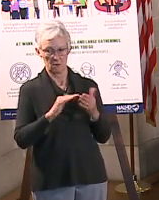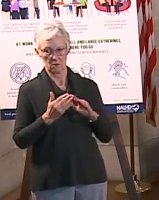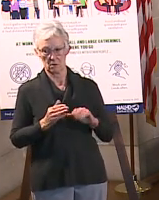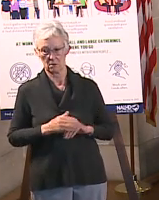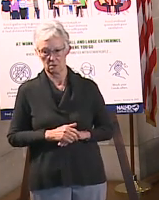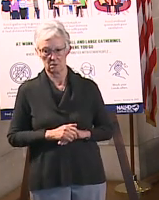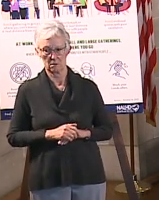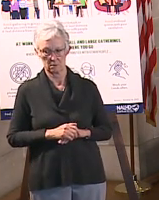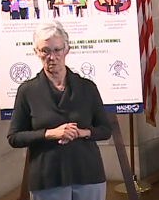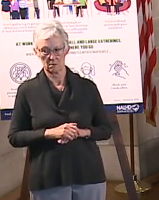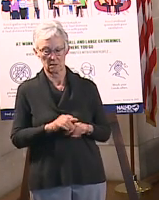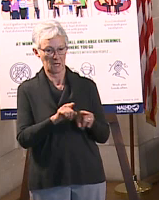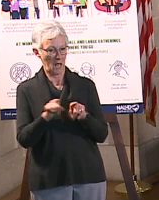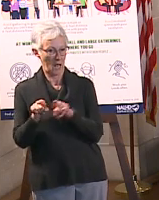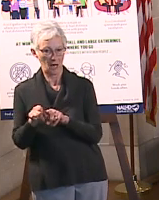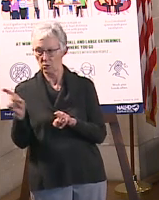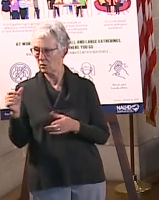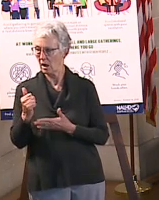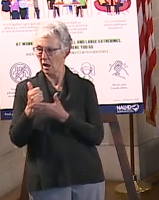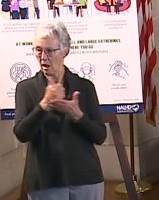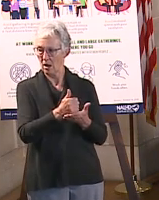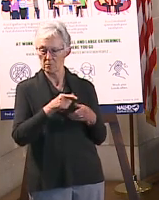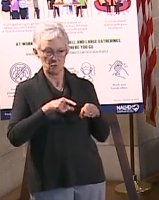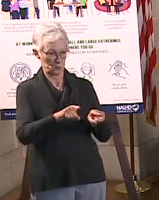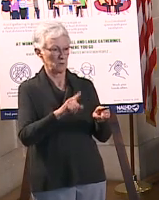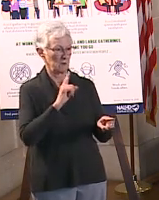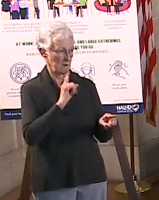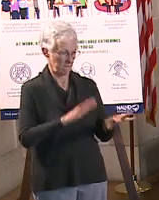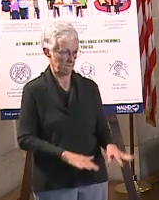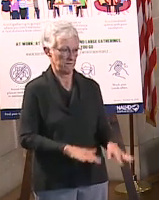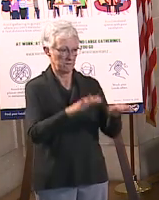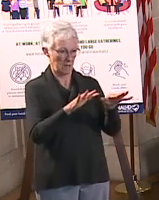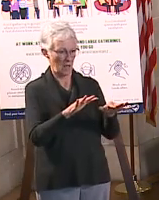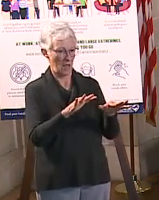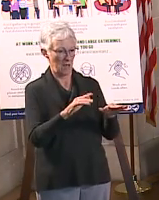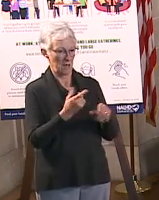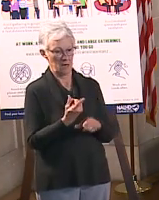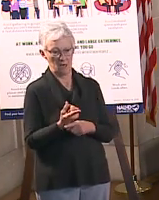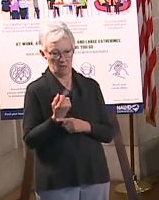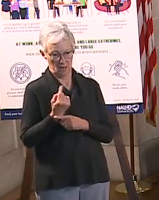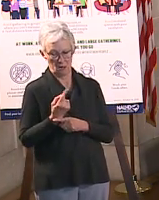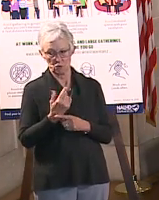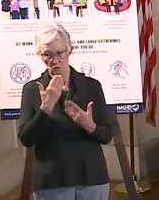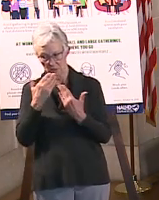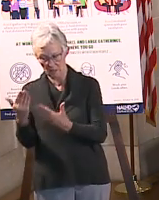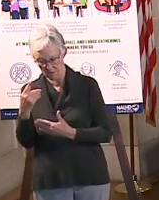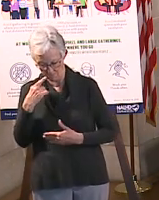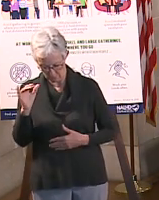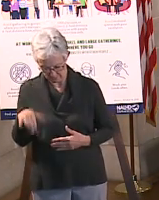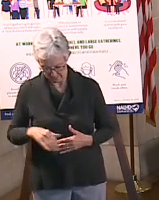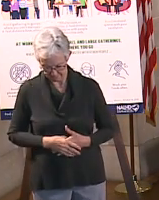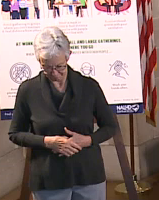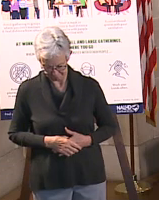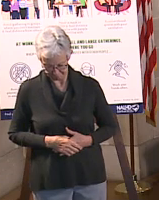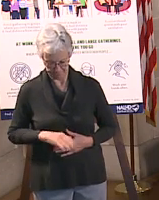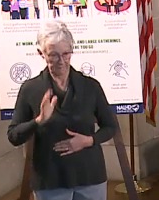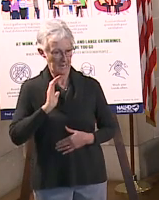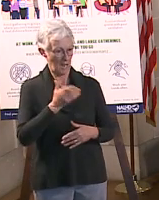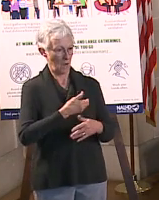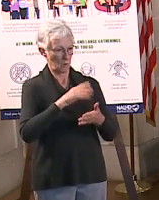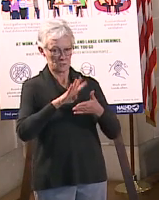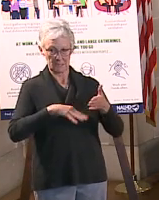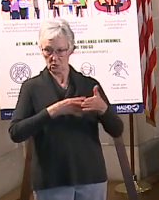help you all were during the flooding last year. So thank you for that. All right, so upcoming schedule.